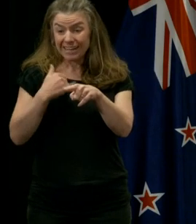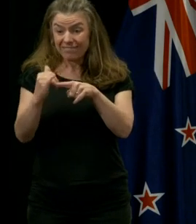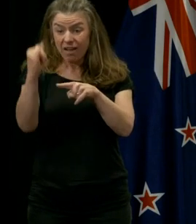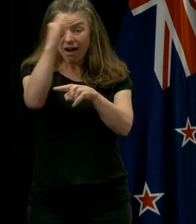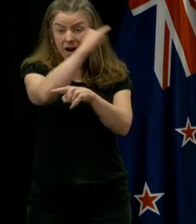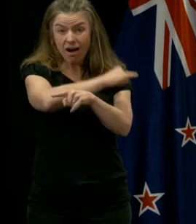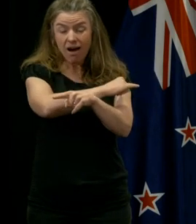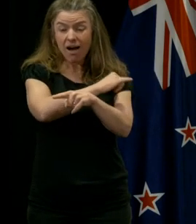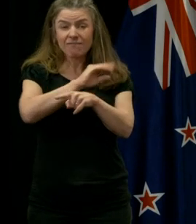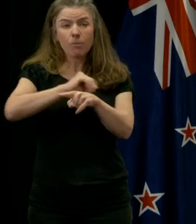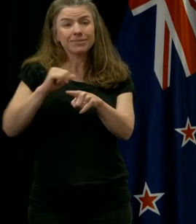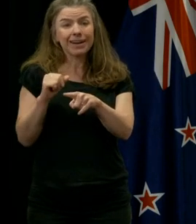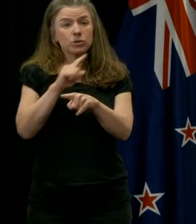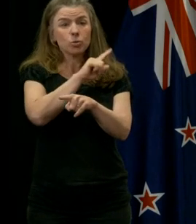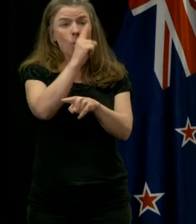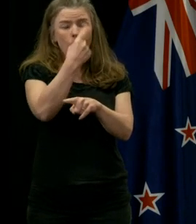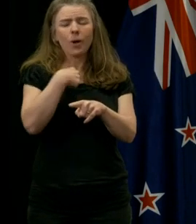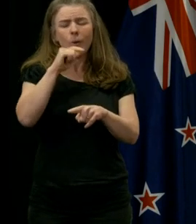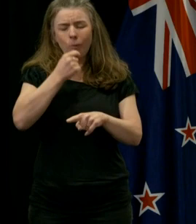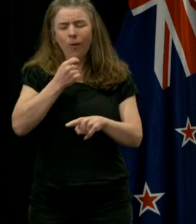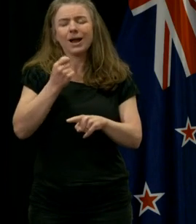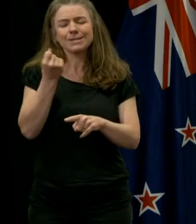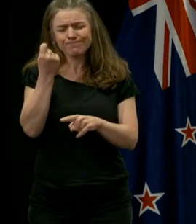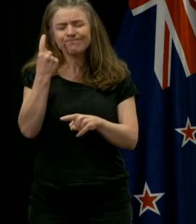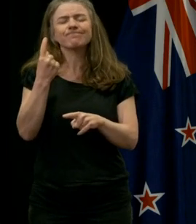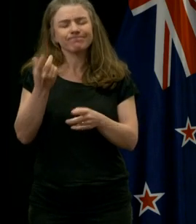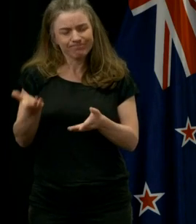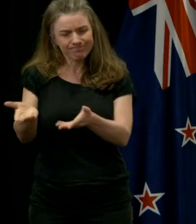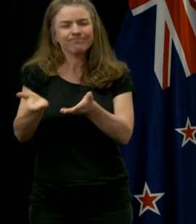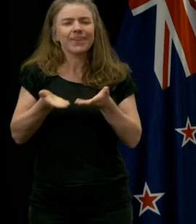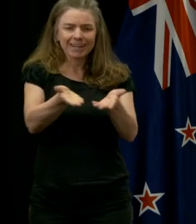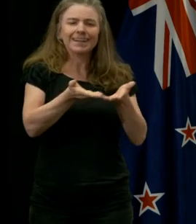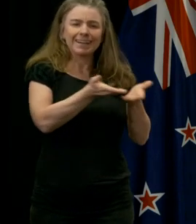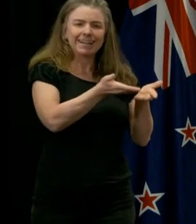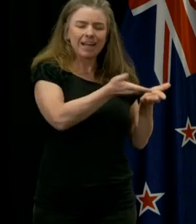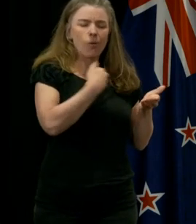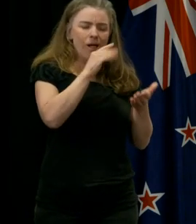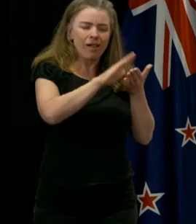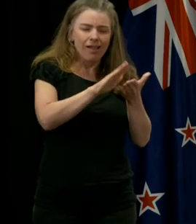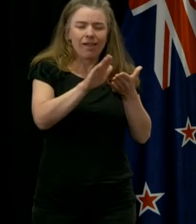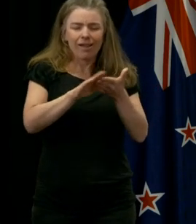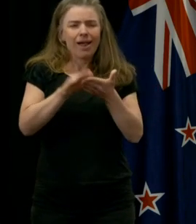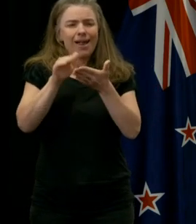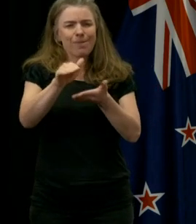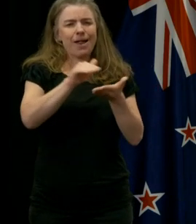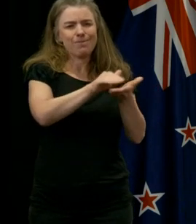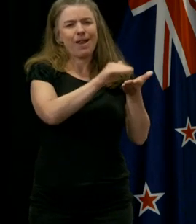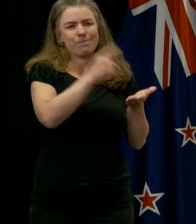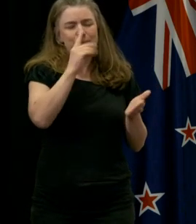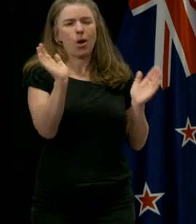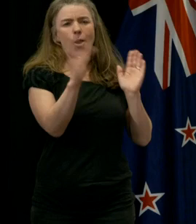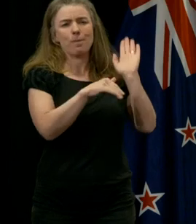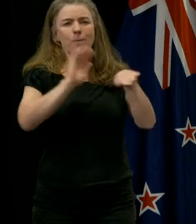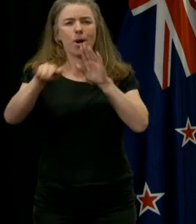is via air travel. We will work calmly and sensibly through all of those issues as we go. But I simply